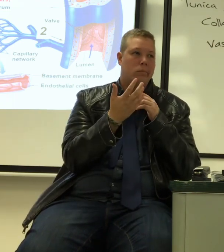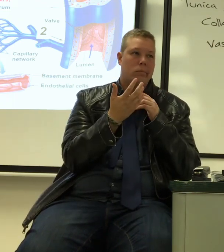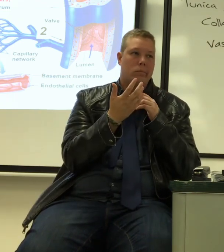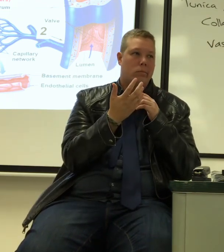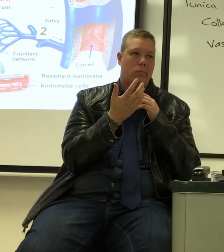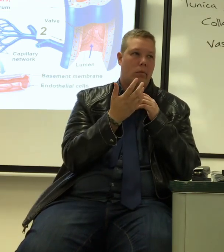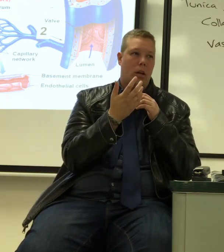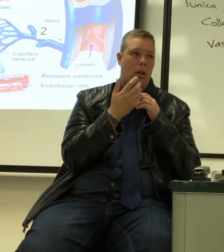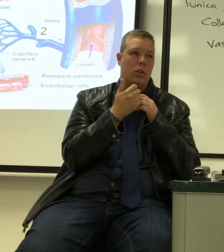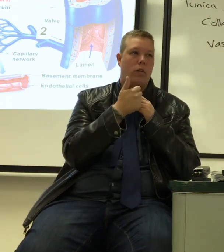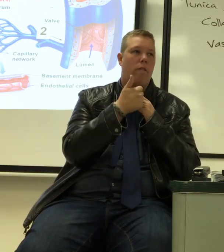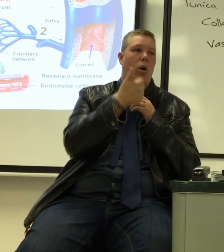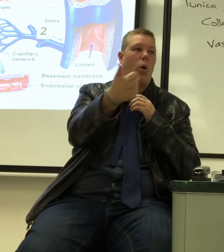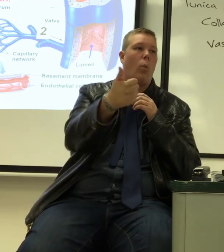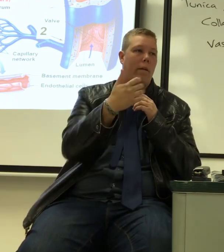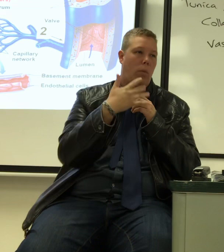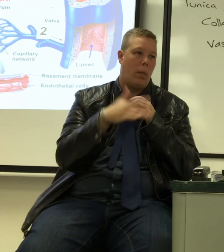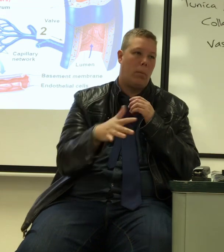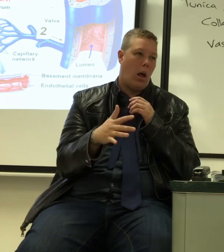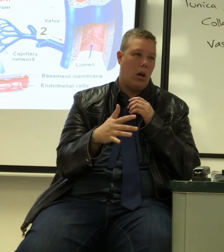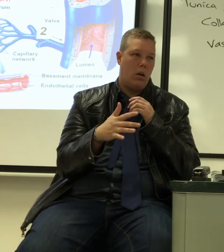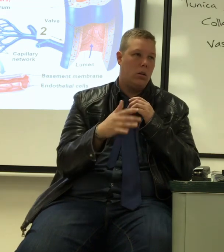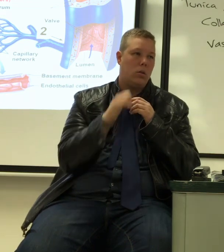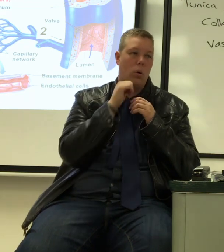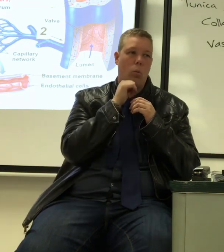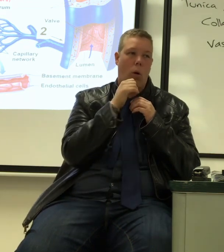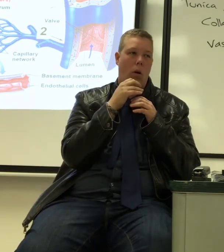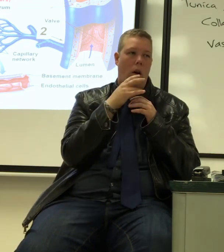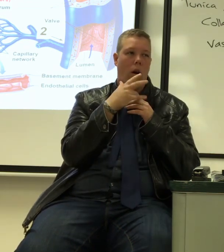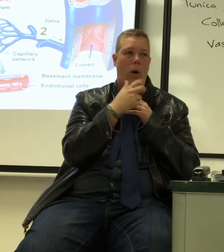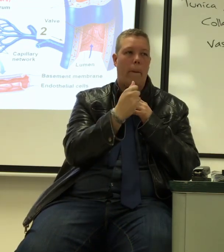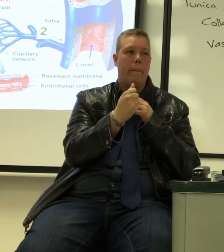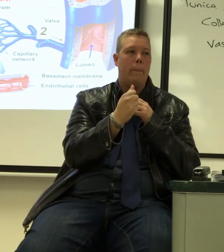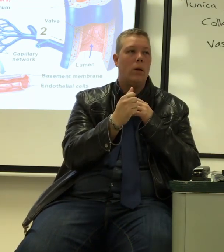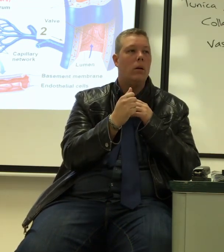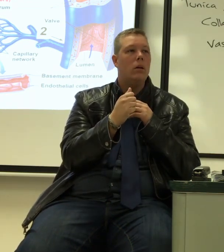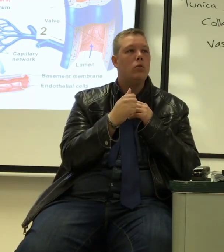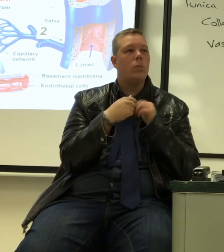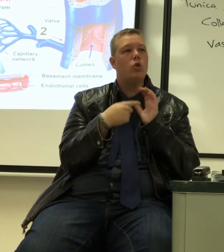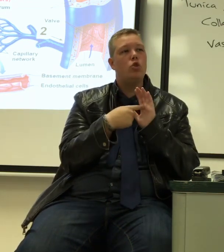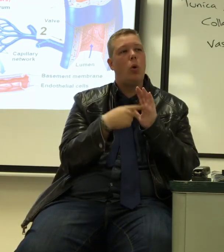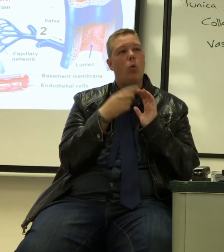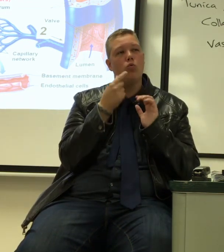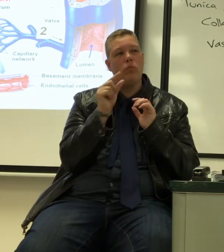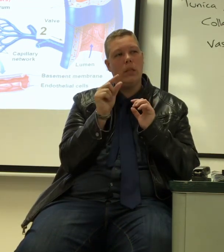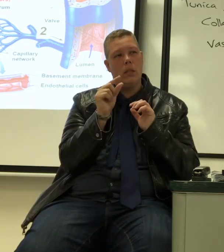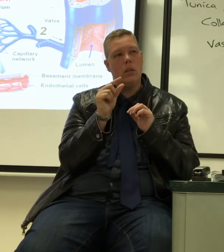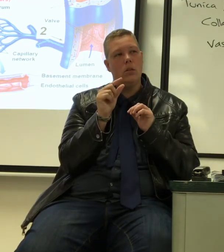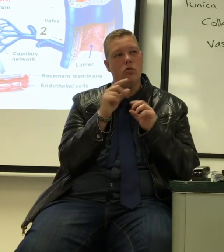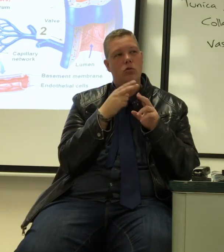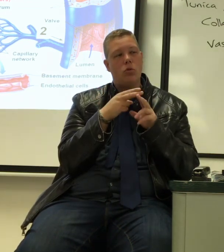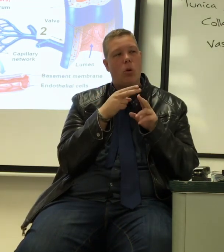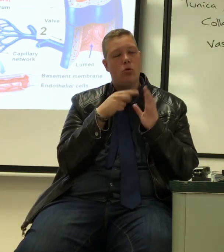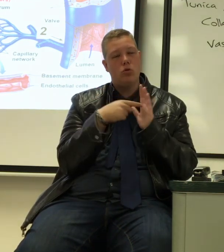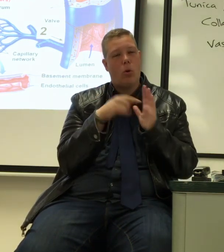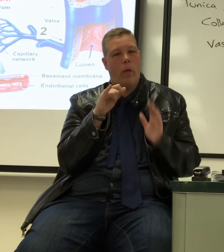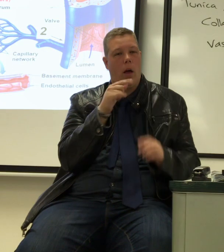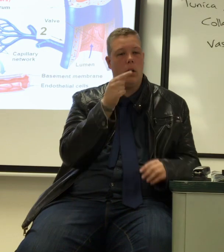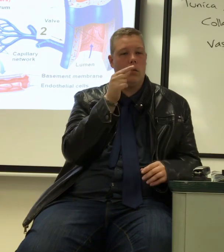it's too far away from the blood. So let me use green to illustrate the collagenous